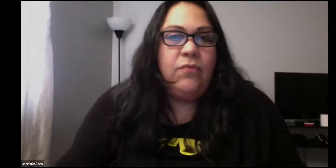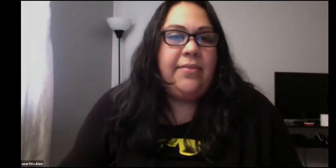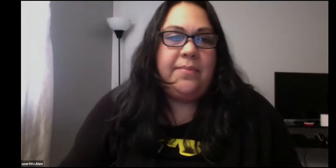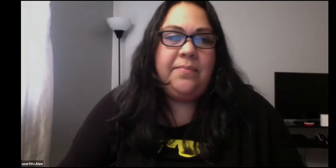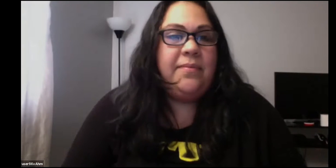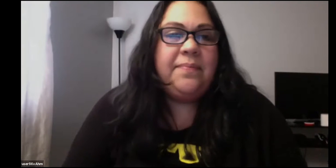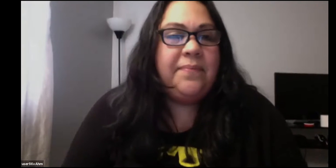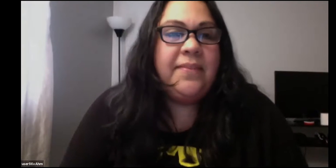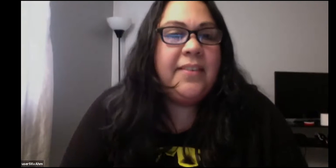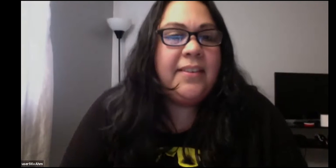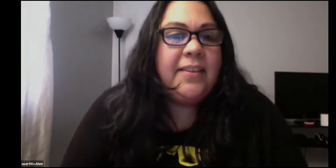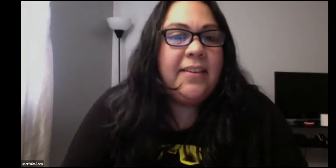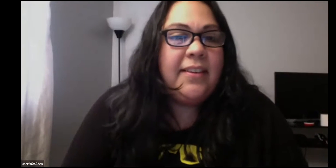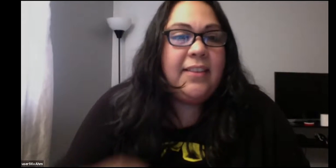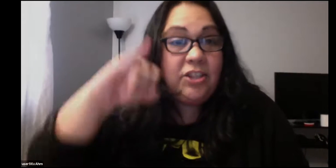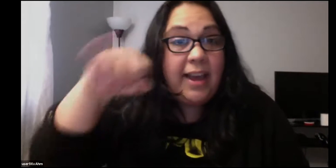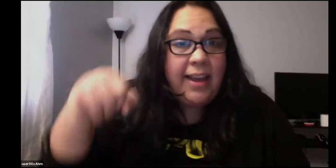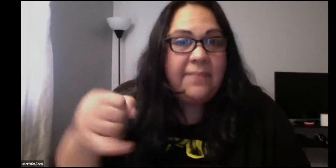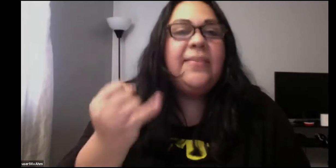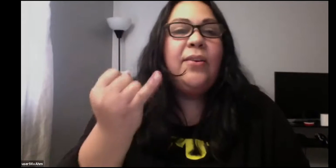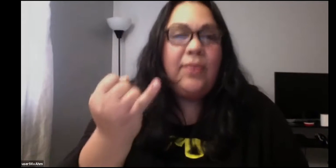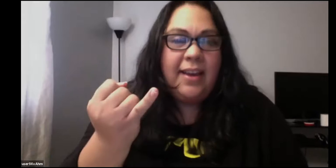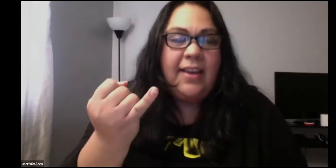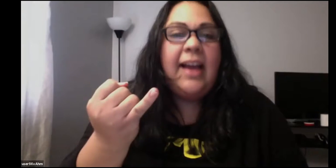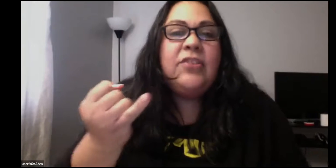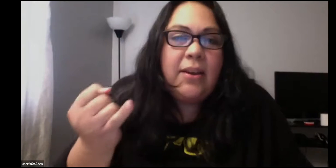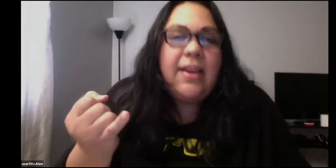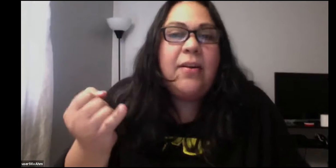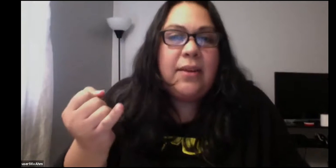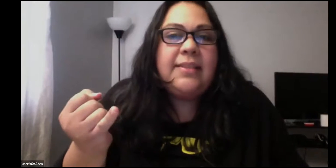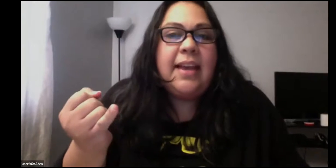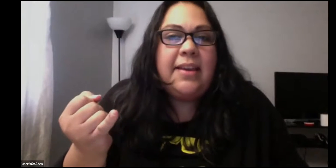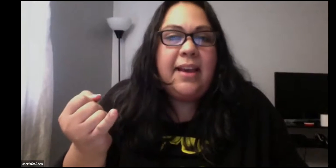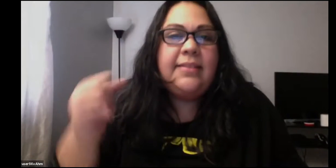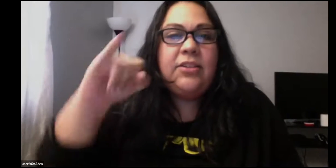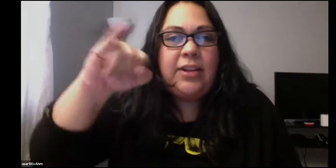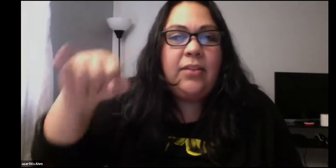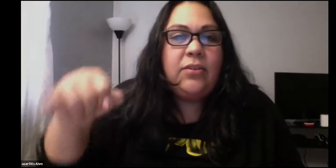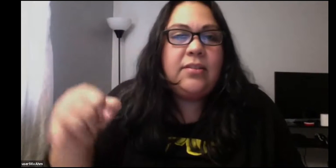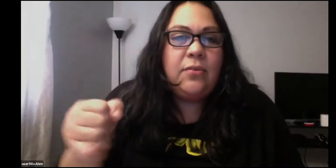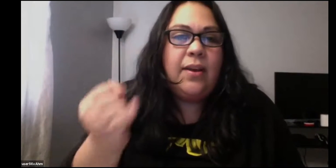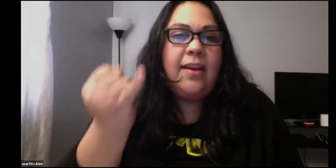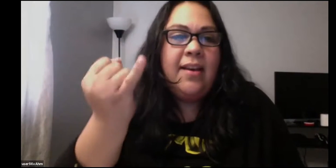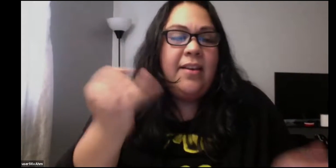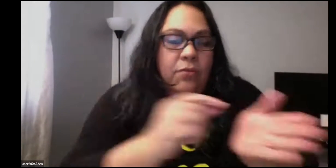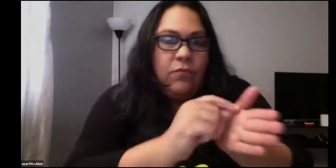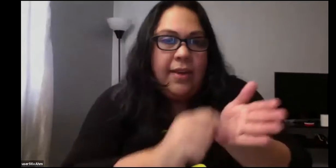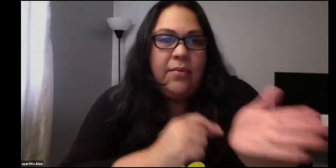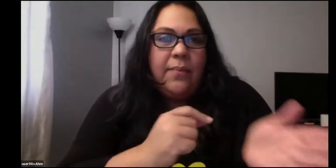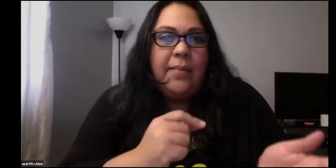them. The J, okay. Actually, yeah, we can say yes. The J looks the way you write it on paper,